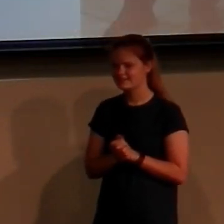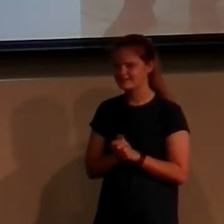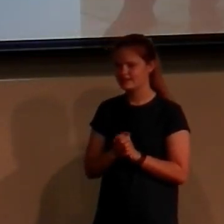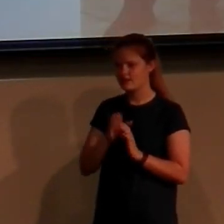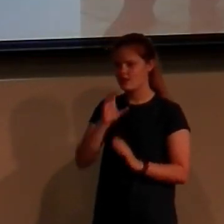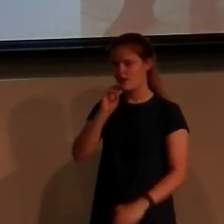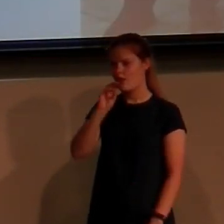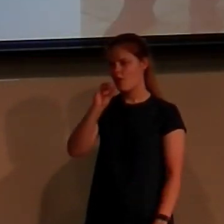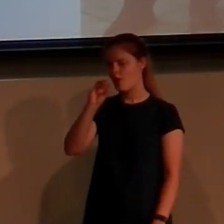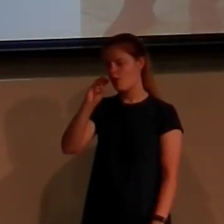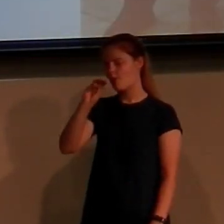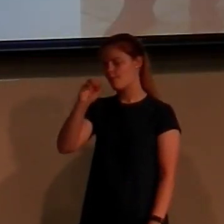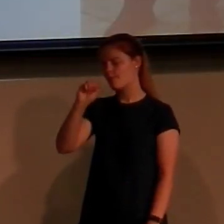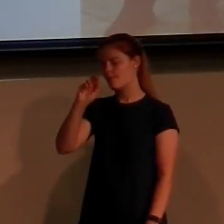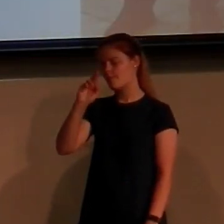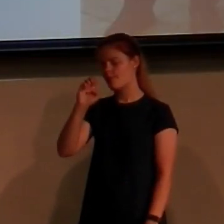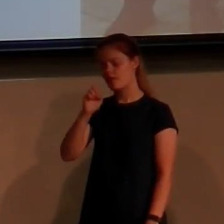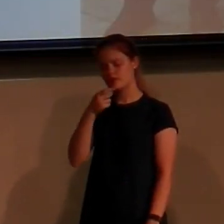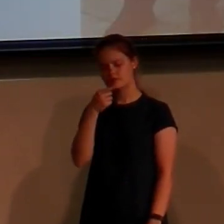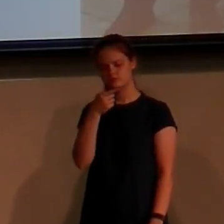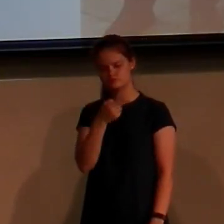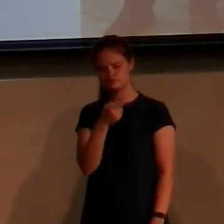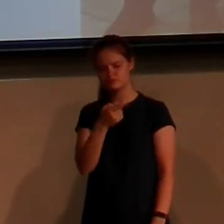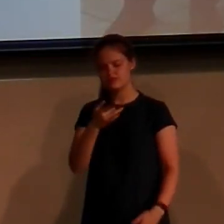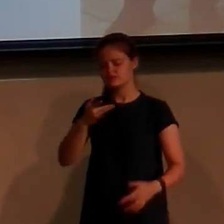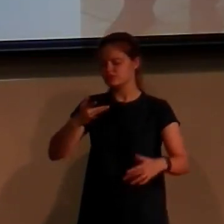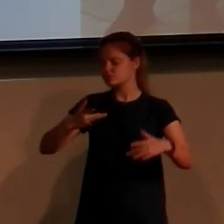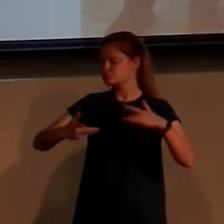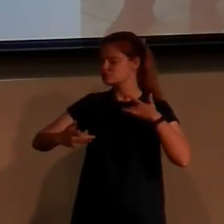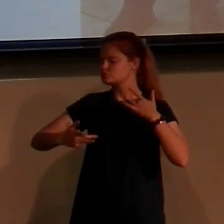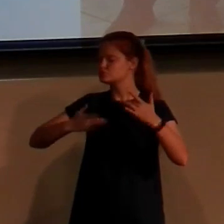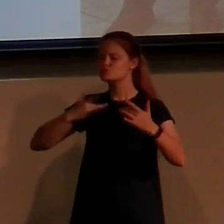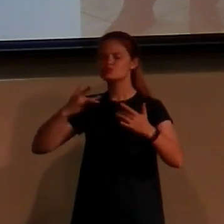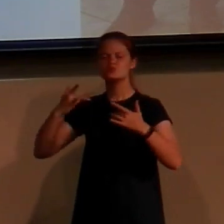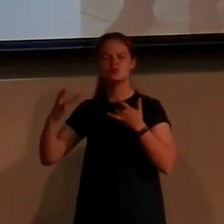Omar is a very joyful Christian.